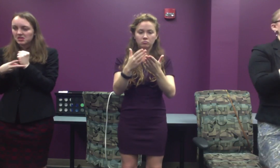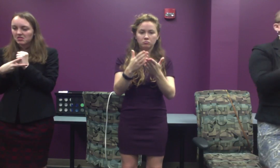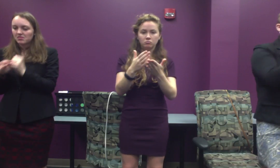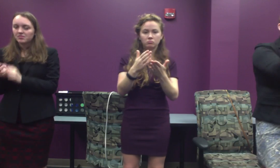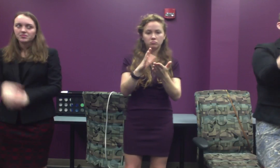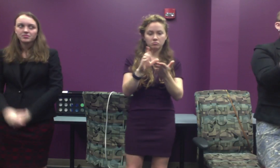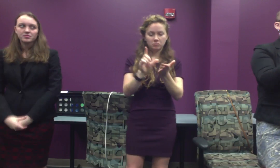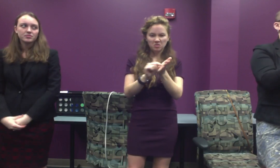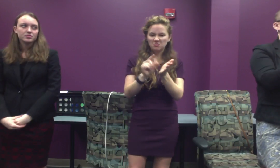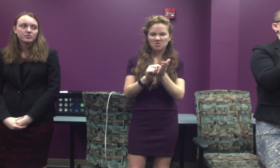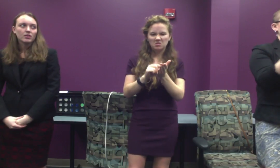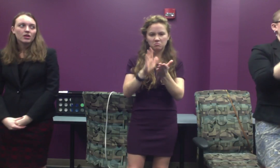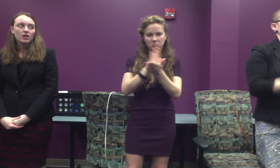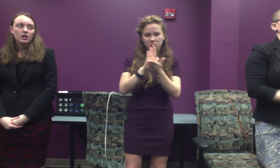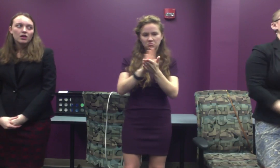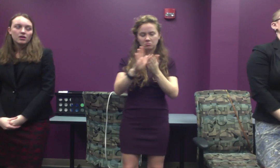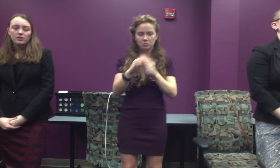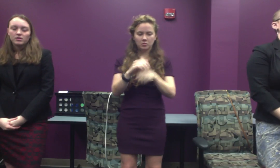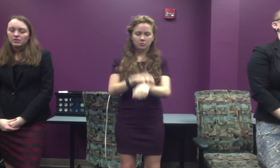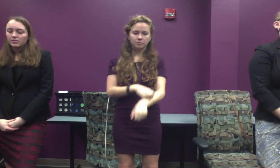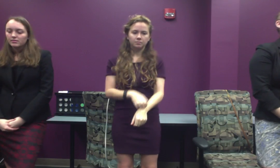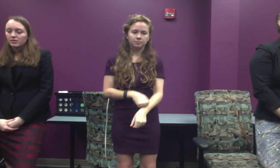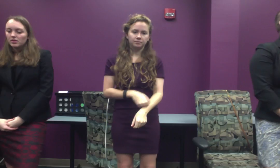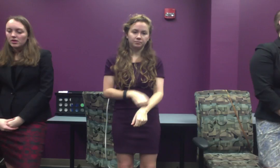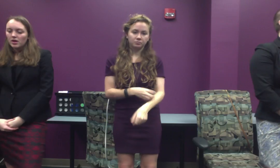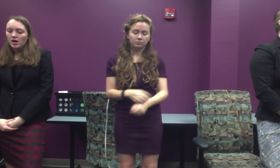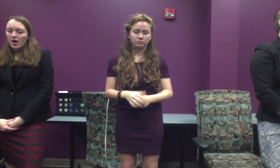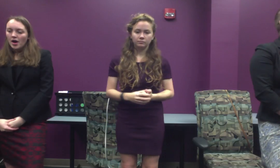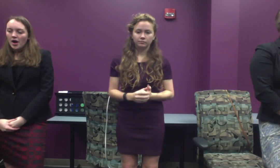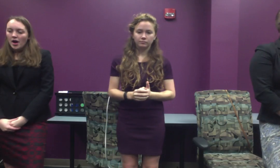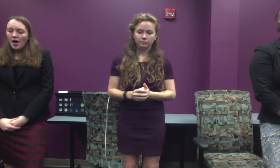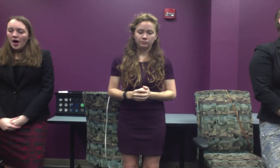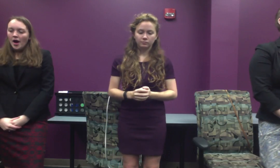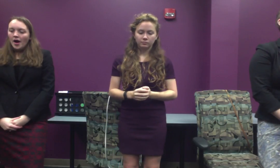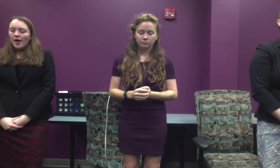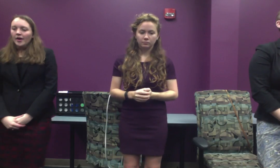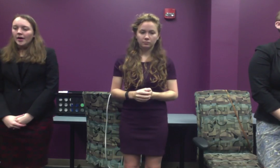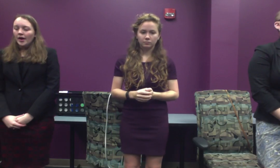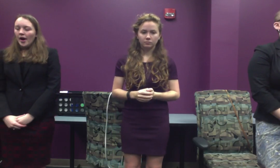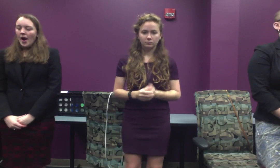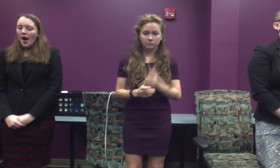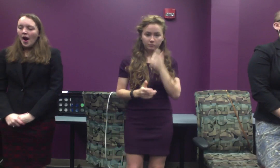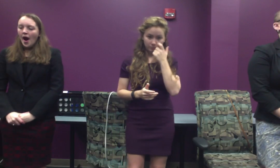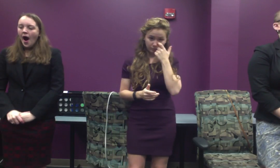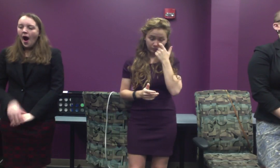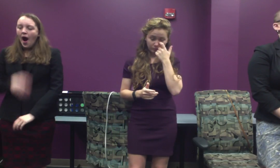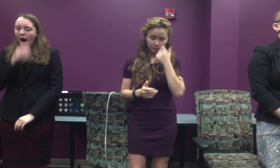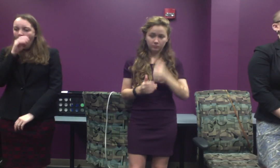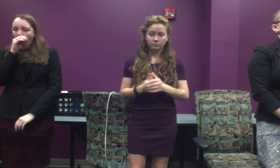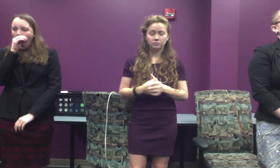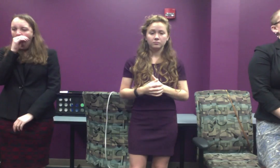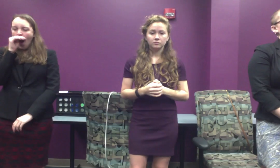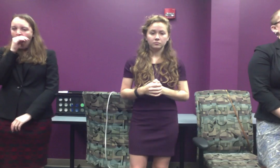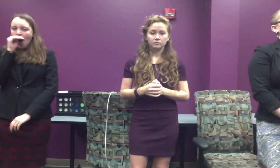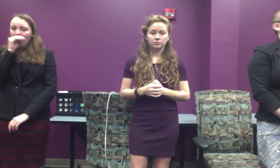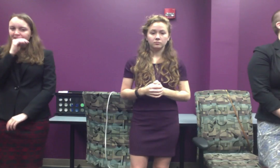After that is done, these rough pages are sent to the printer to be printed in mass publication to be